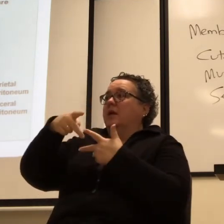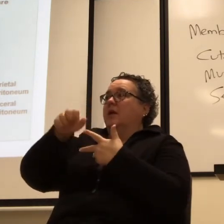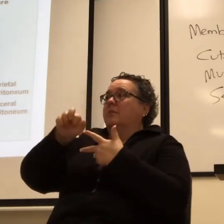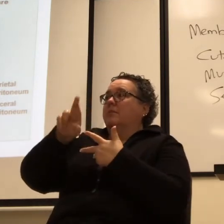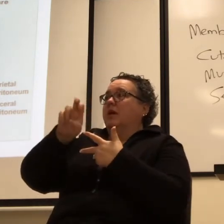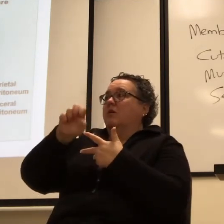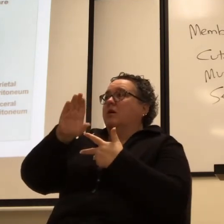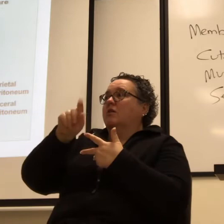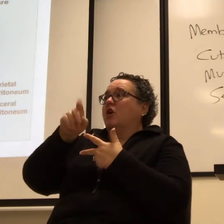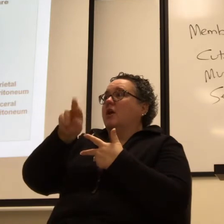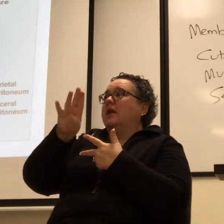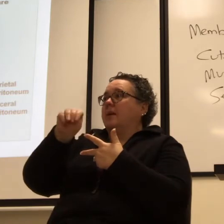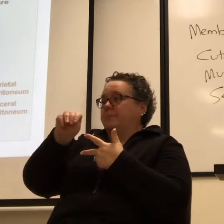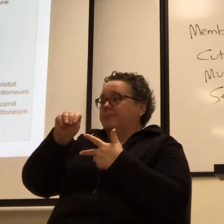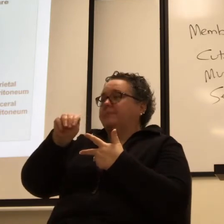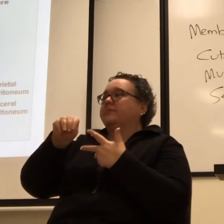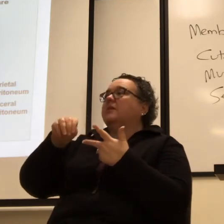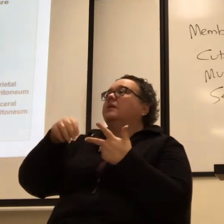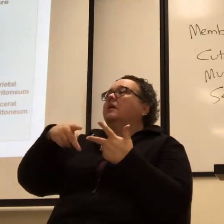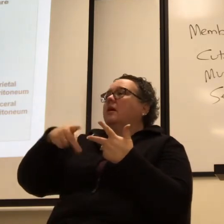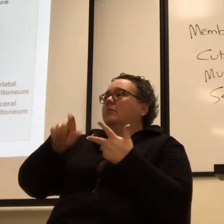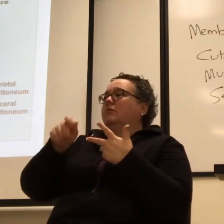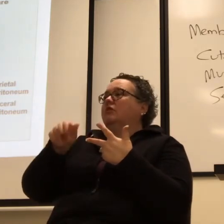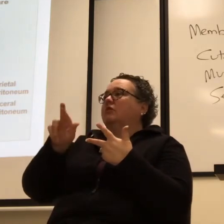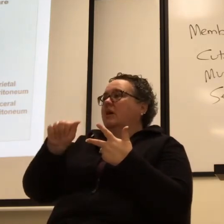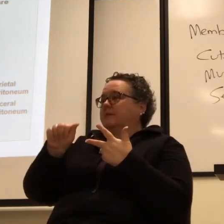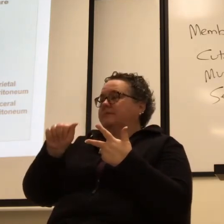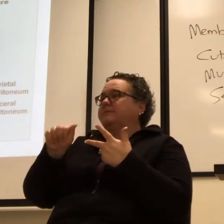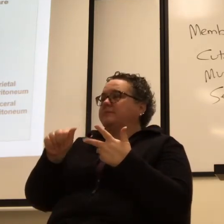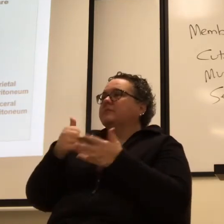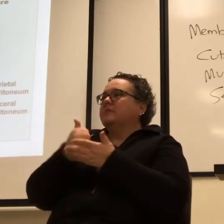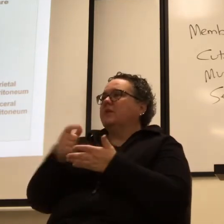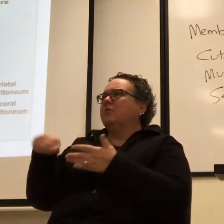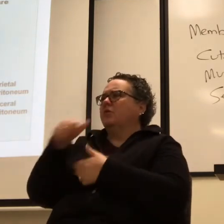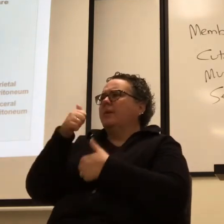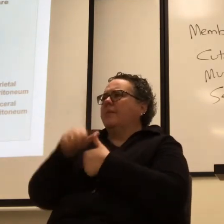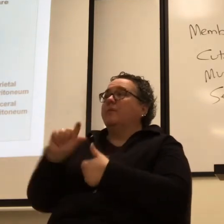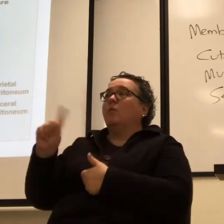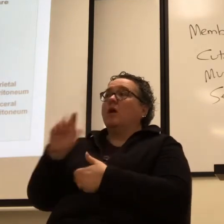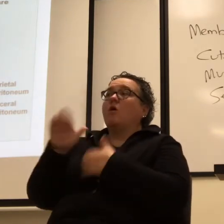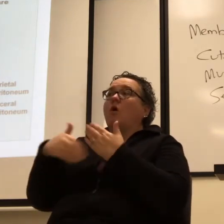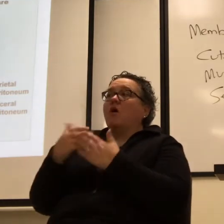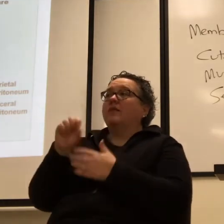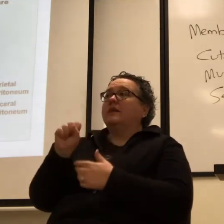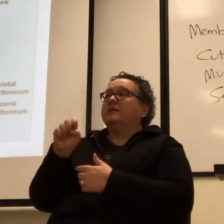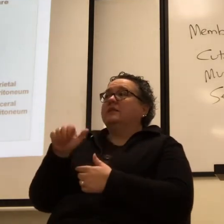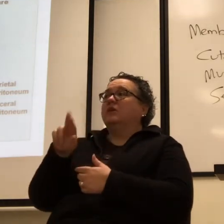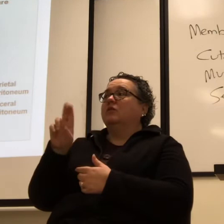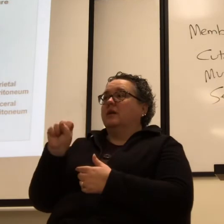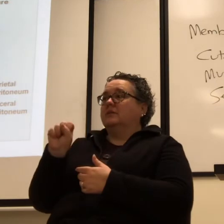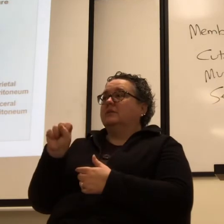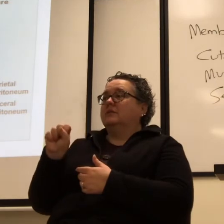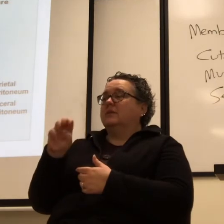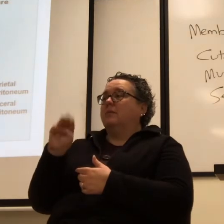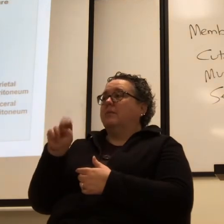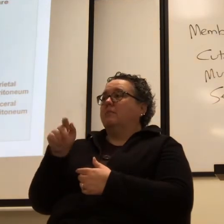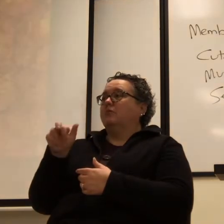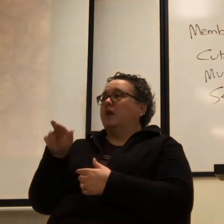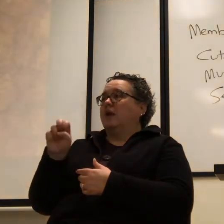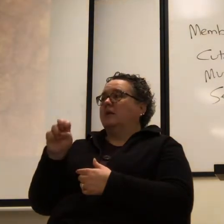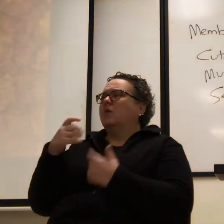pericardium, pleura. Those are the 3 P's. Helps you remember where all the serous membranes are. Well, anyways, we looked at